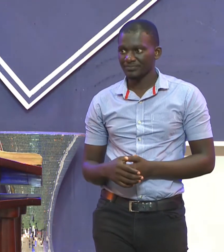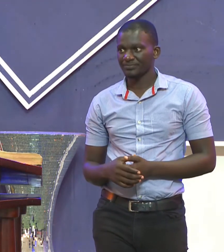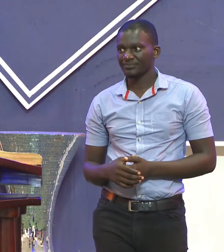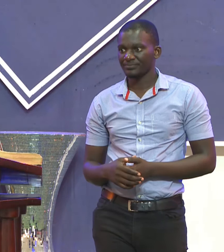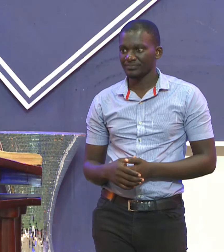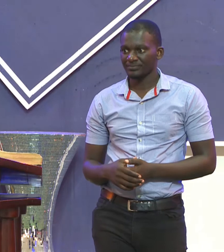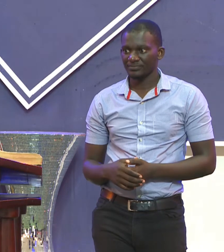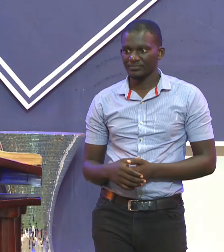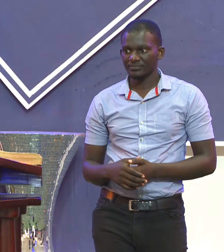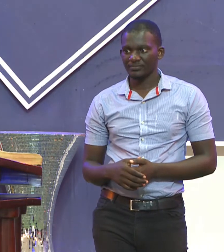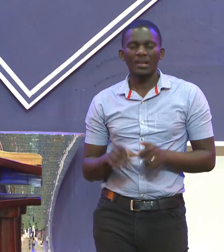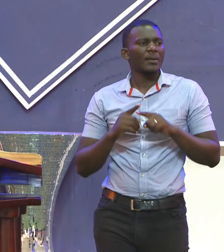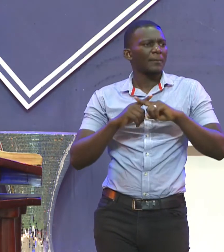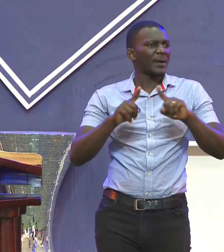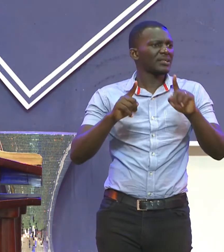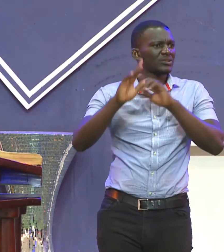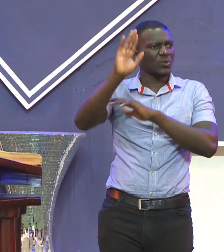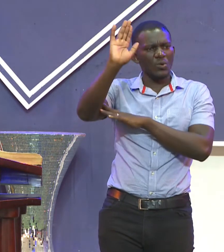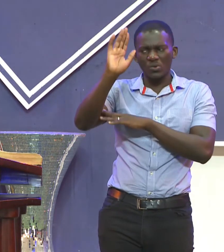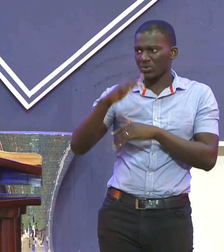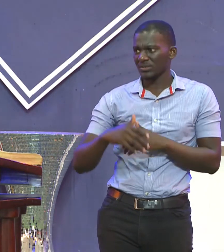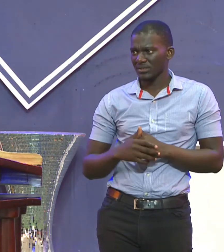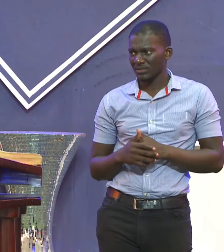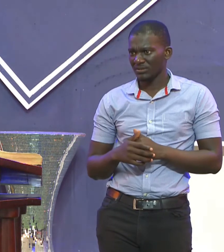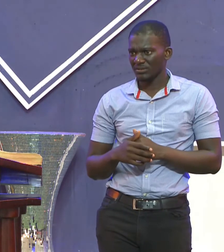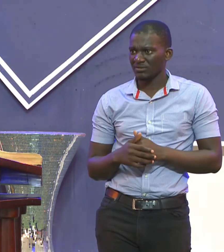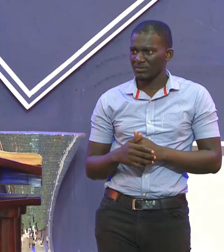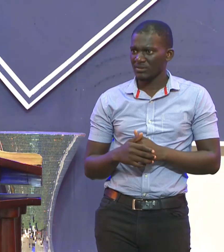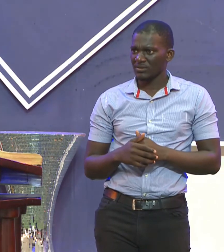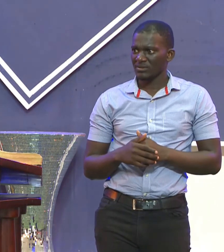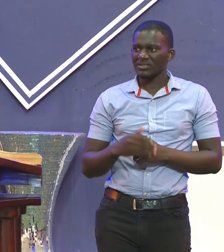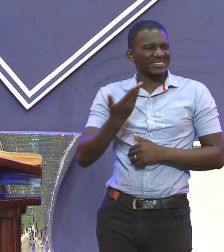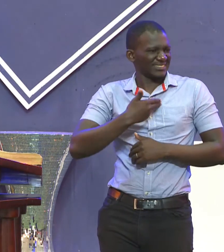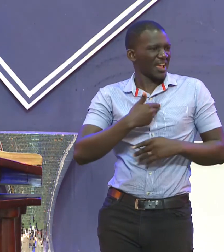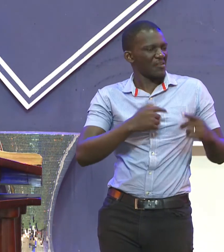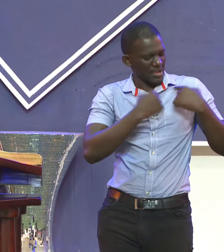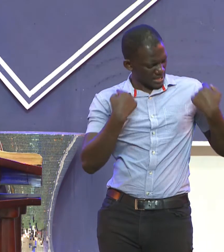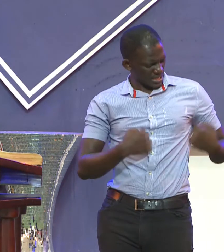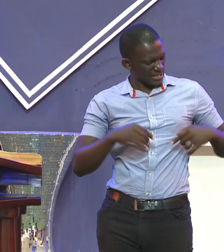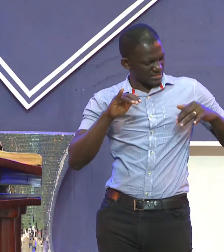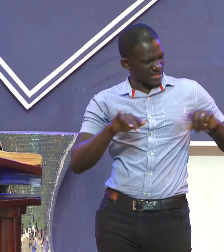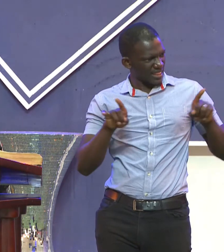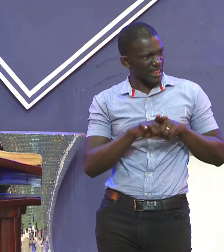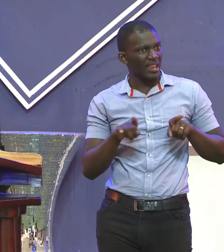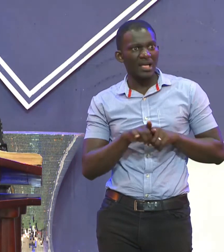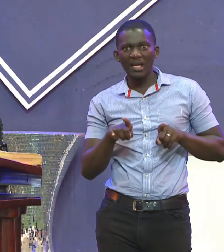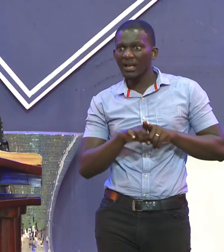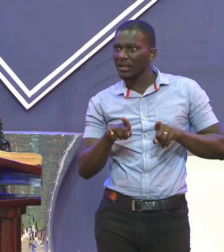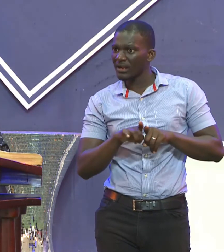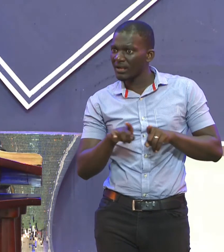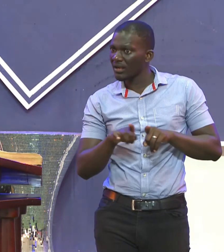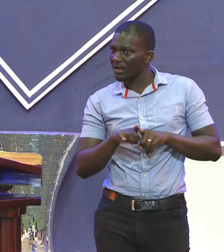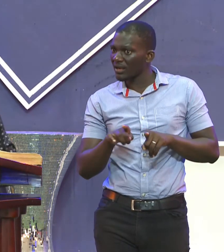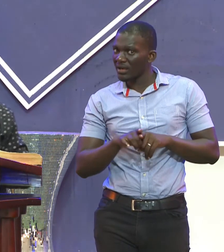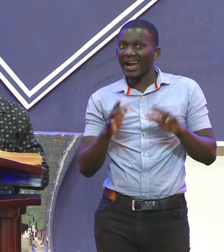into details. But unto the Lord, He remains with the same